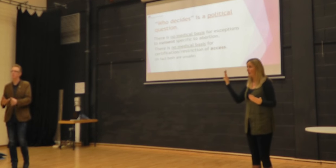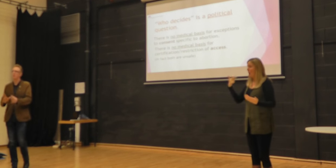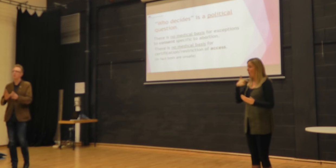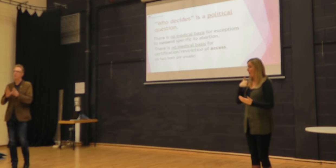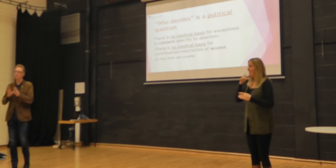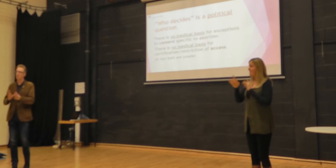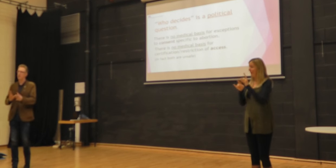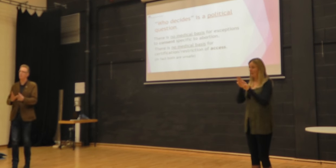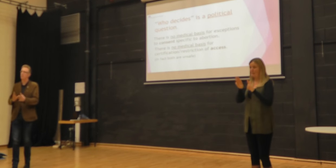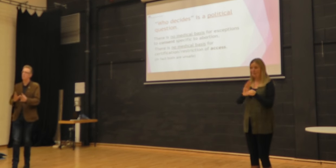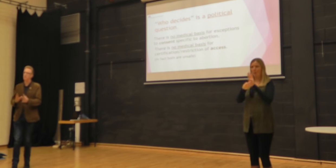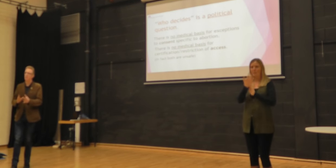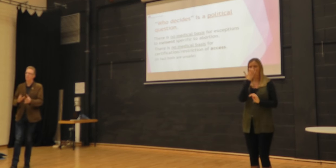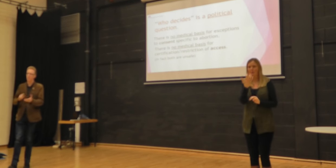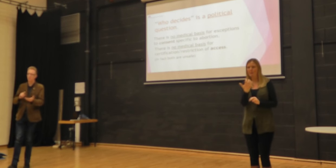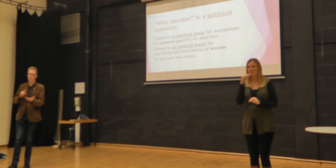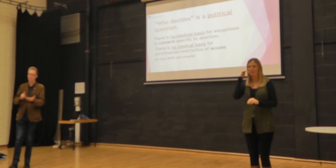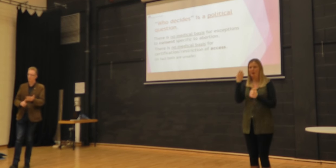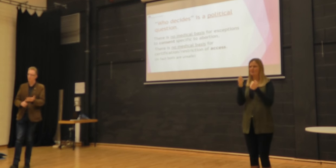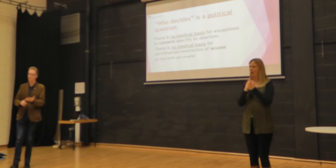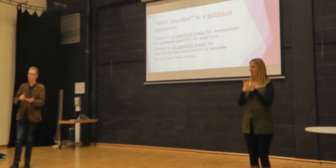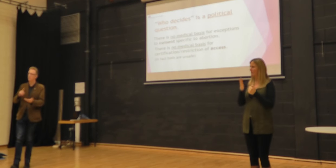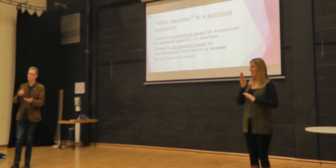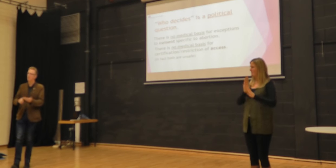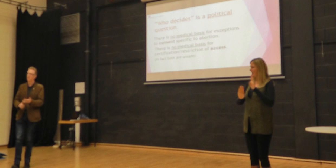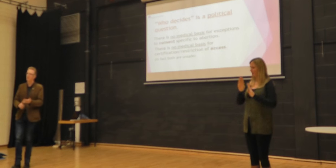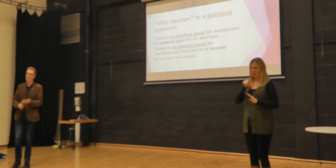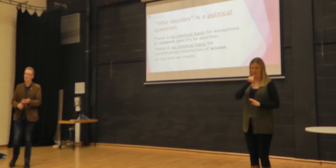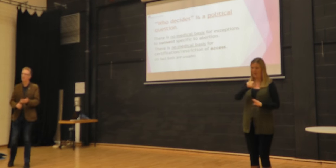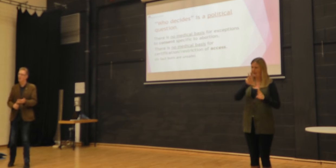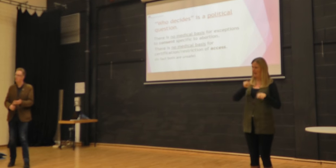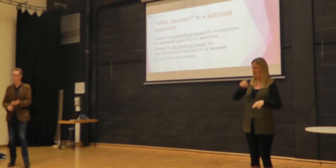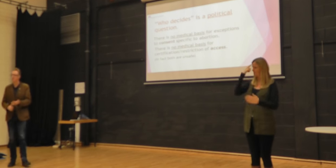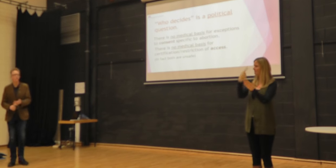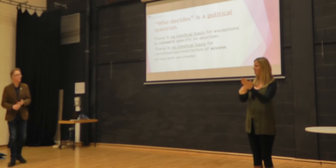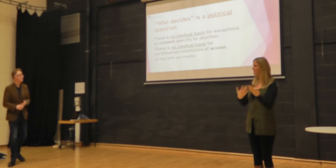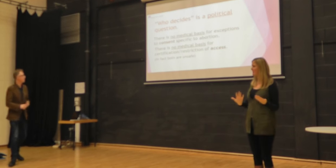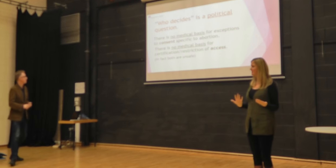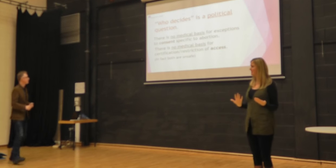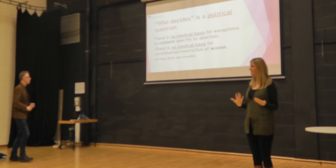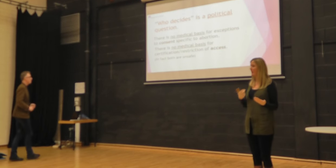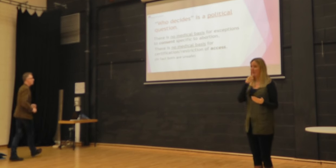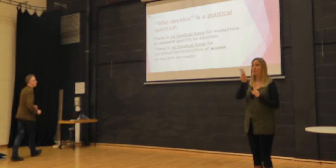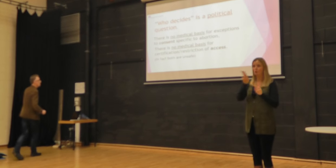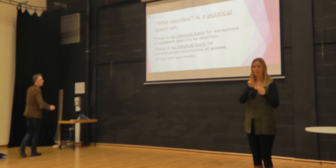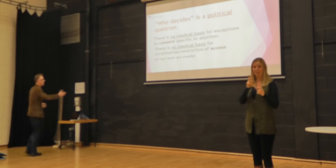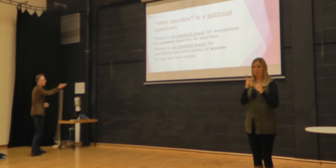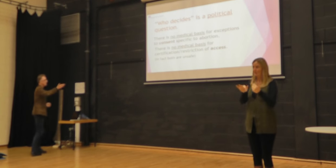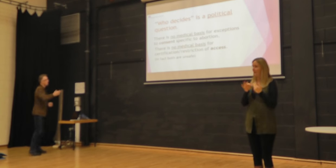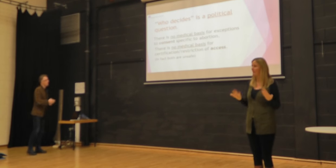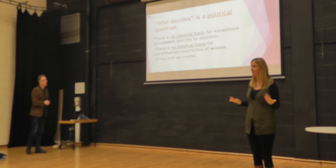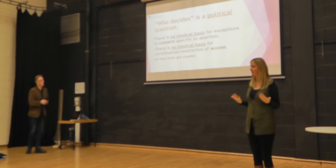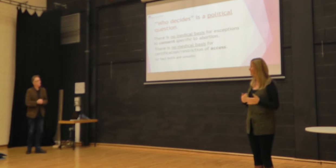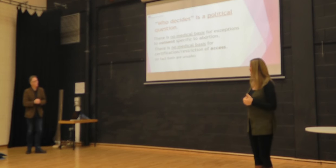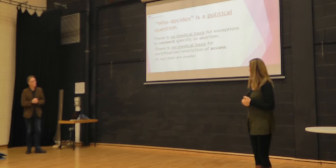criminalising people for behaviour that is freely chosen and carried out safely. Okay,